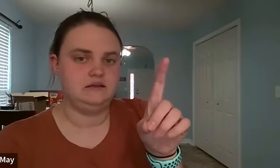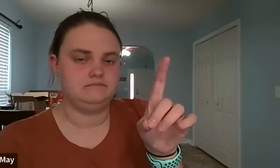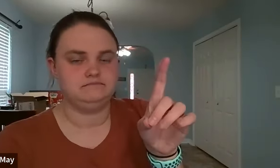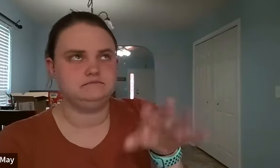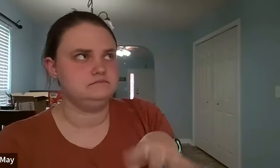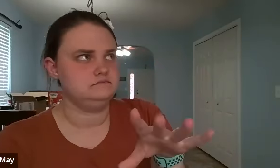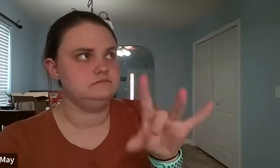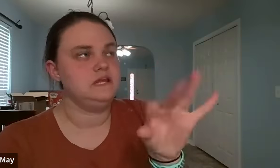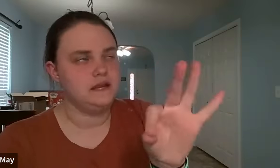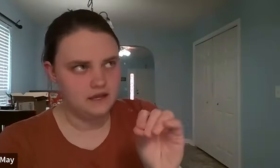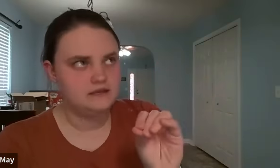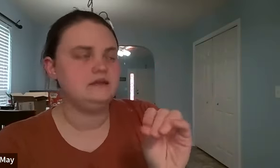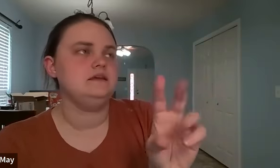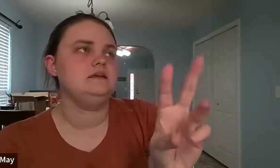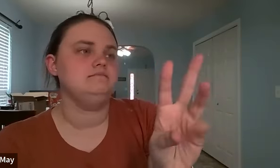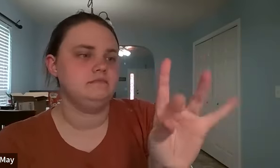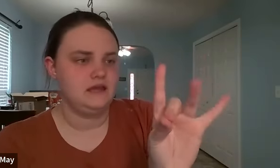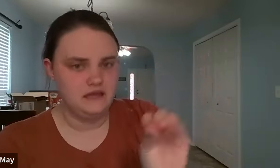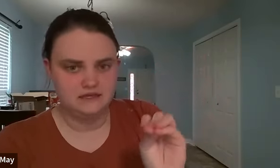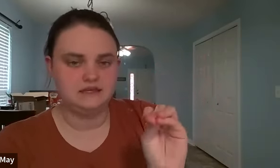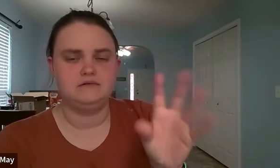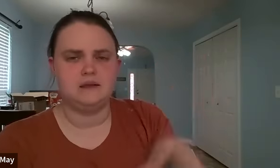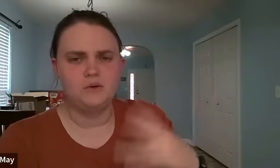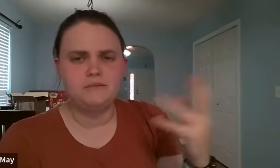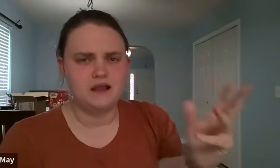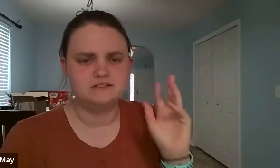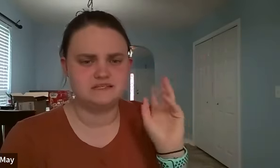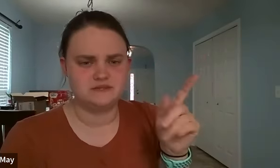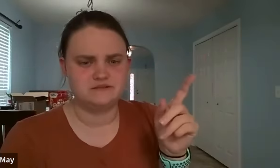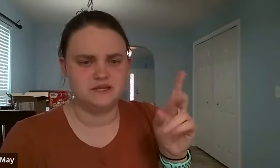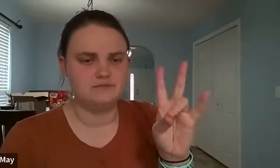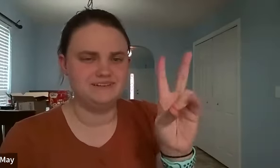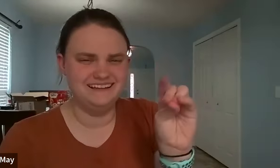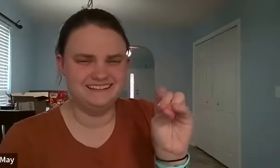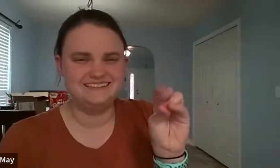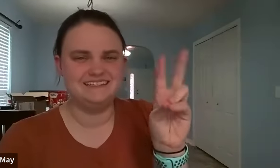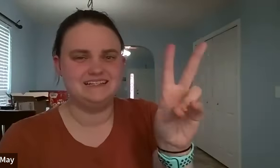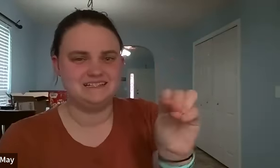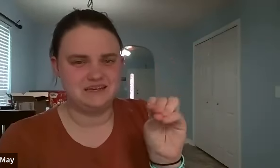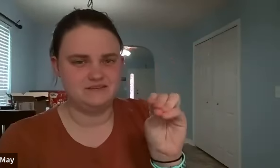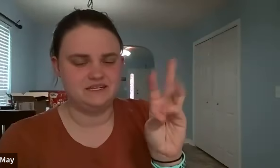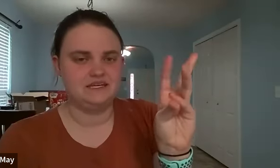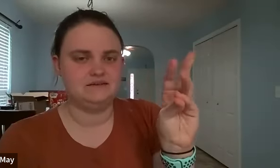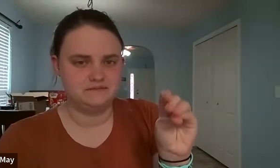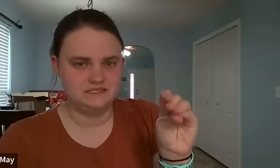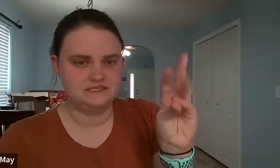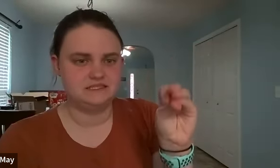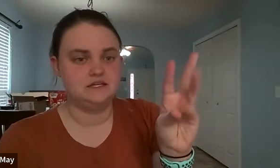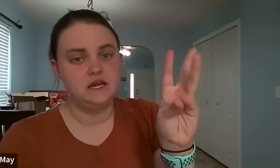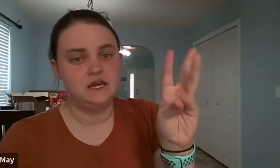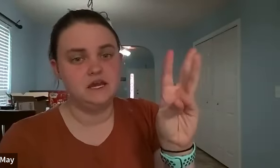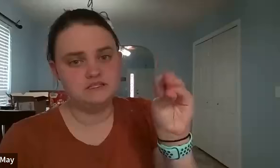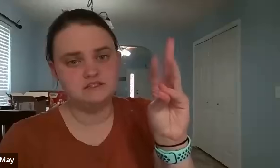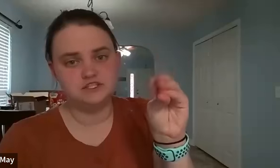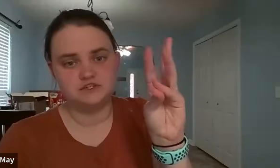90, 90, 80. I'm going backwards and it's messing me up. 70, 60. And you could still just do